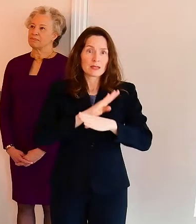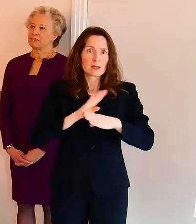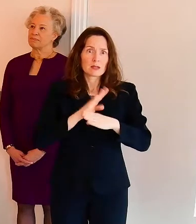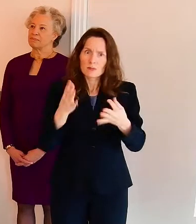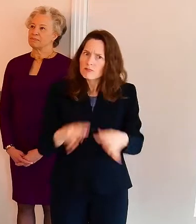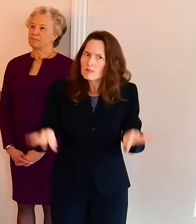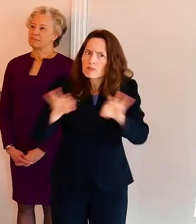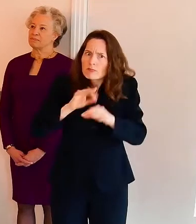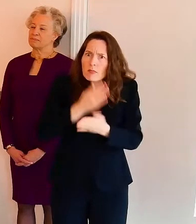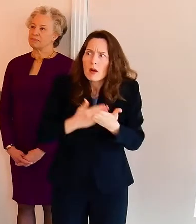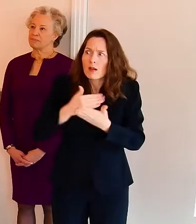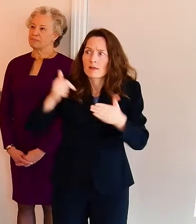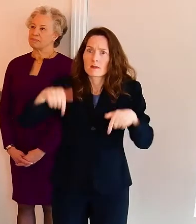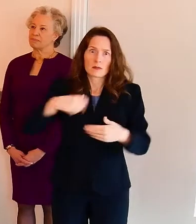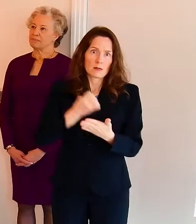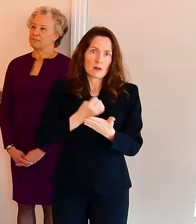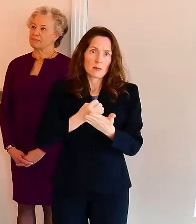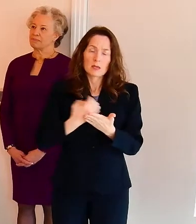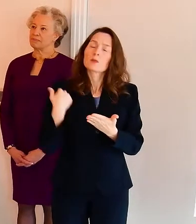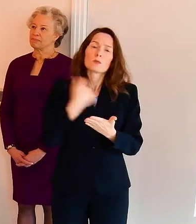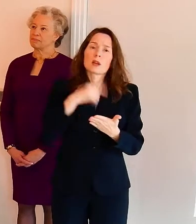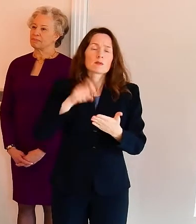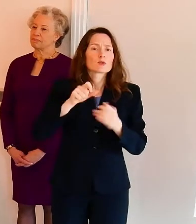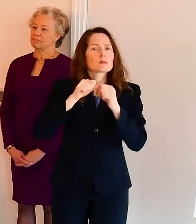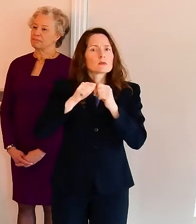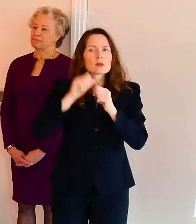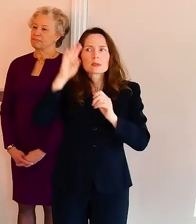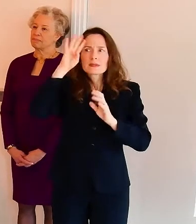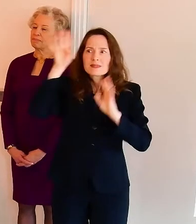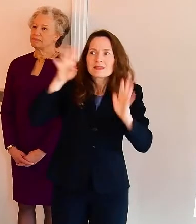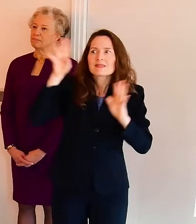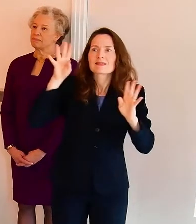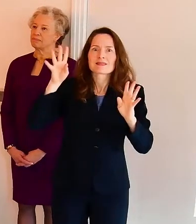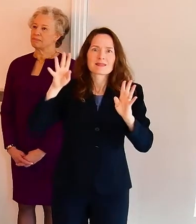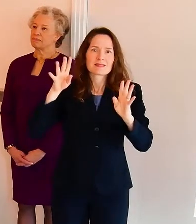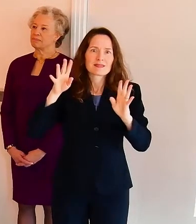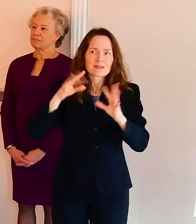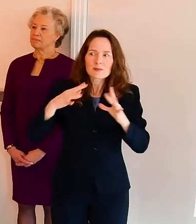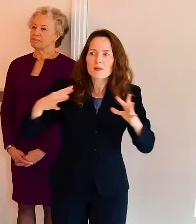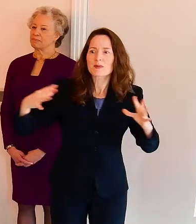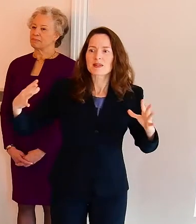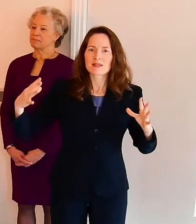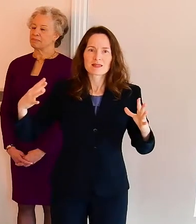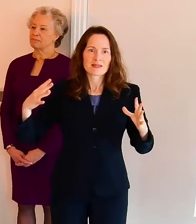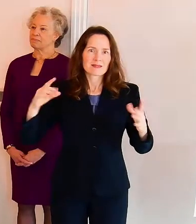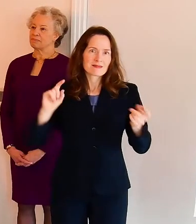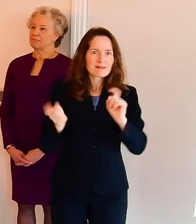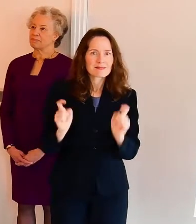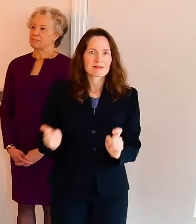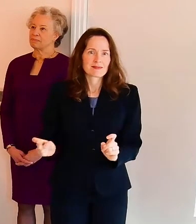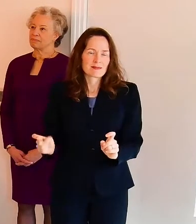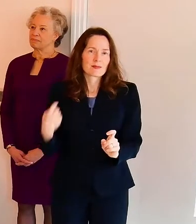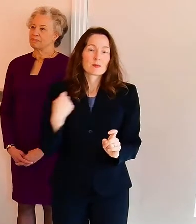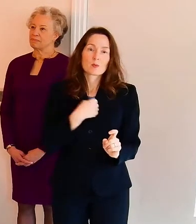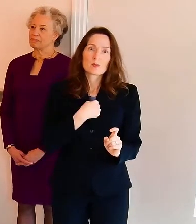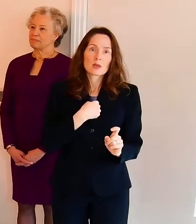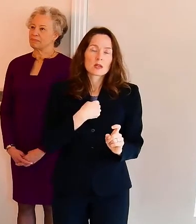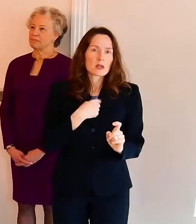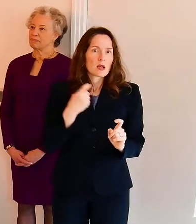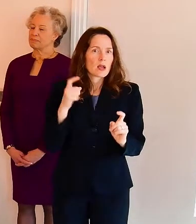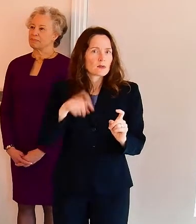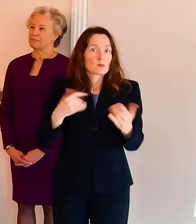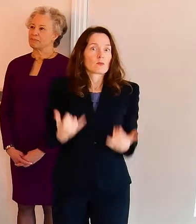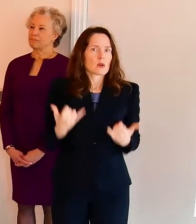growing. And now is the right time to invest in the thinkers, the innovators, the change makers in